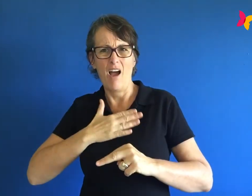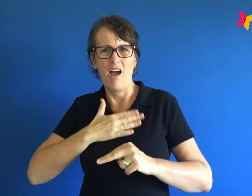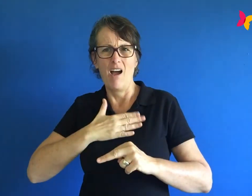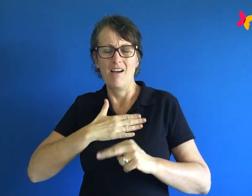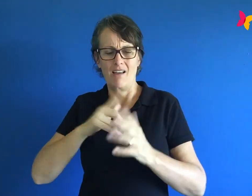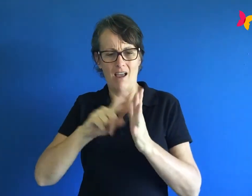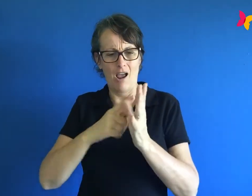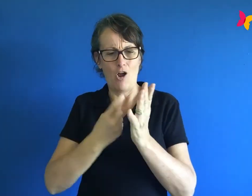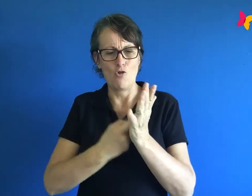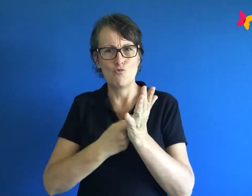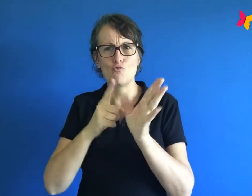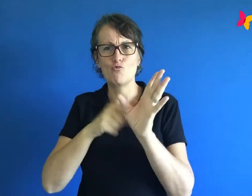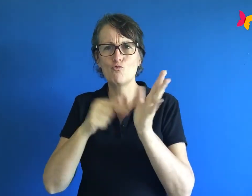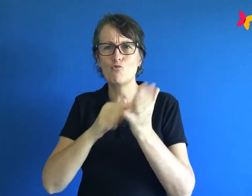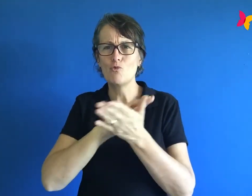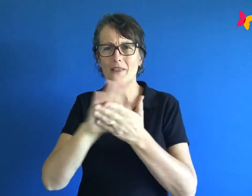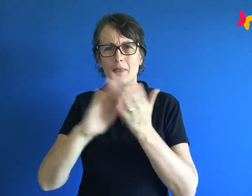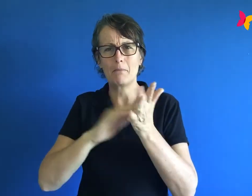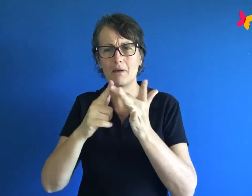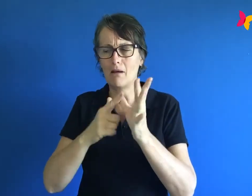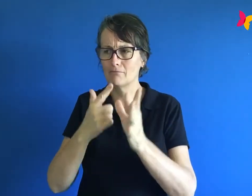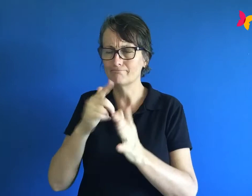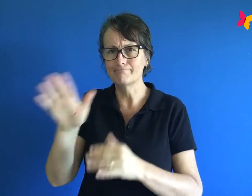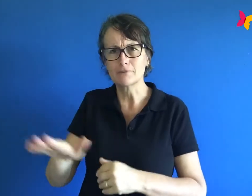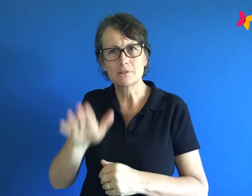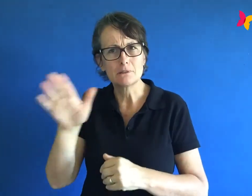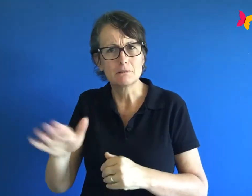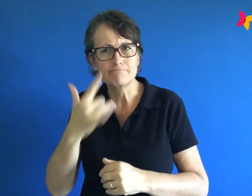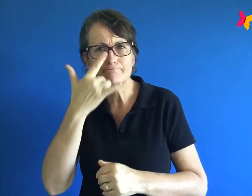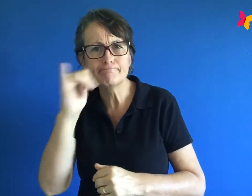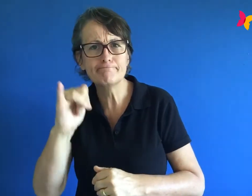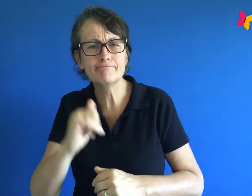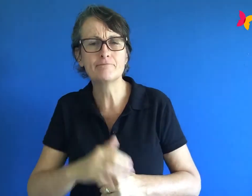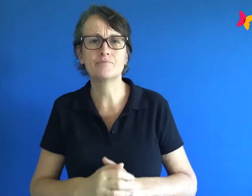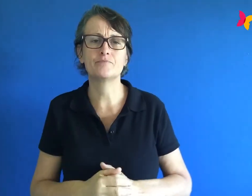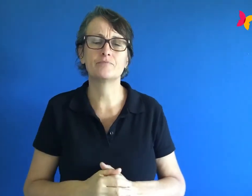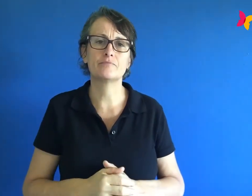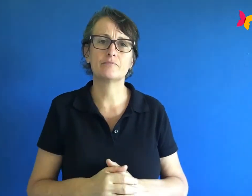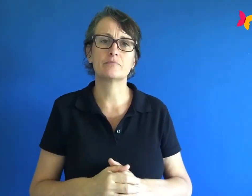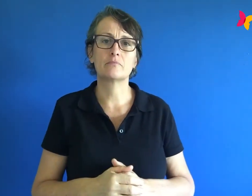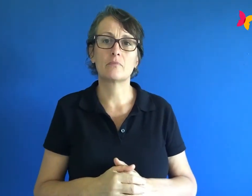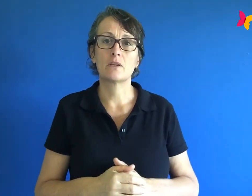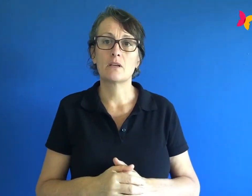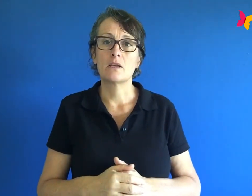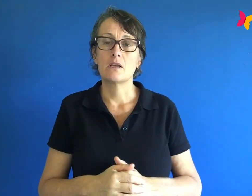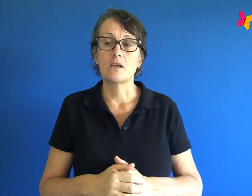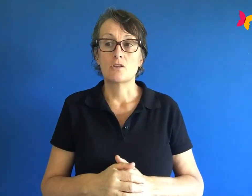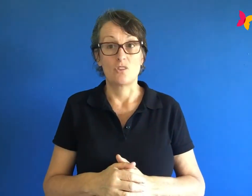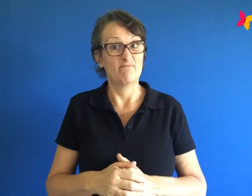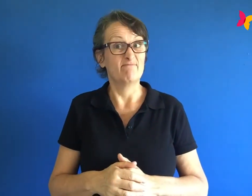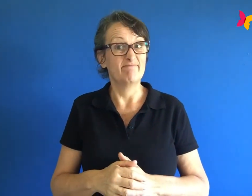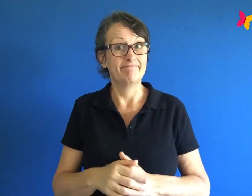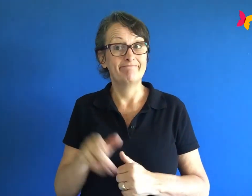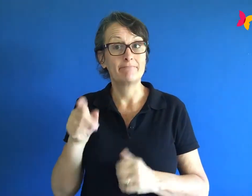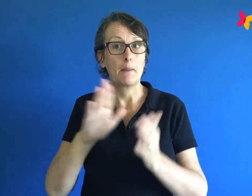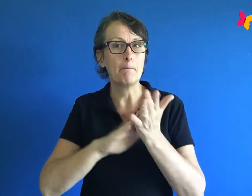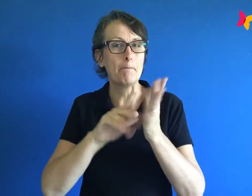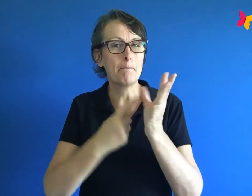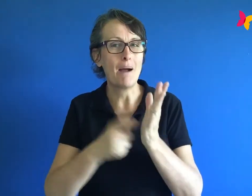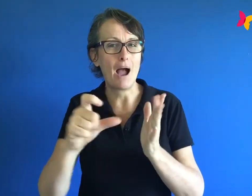cruel kind of twist. At the same time that his physical ailments started to appear, Caroline and her husband started to